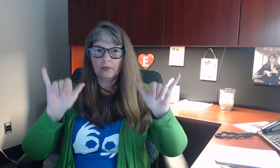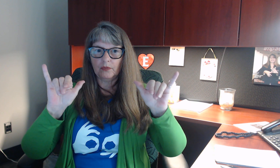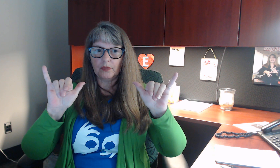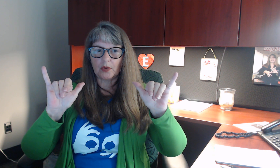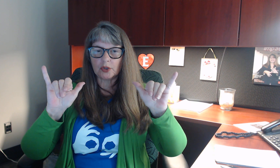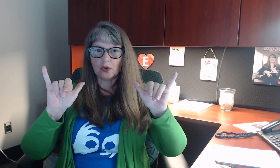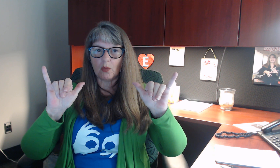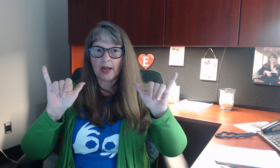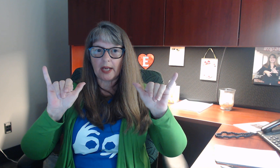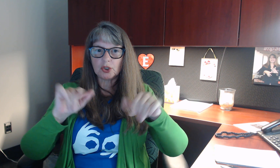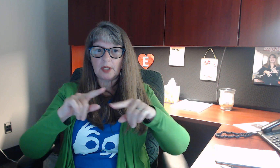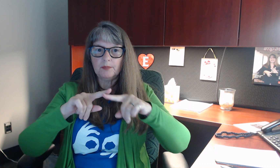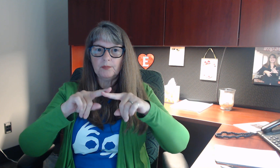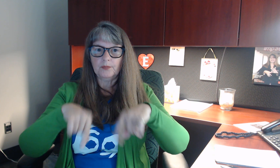Goes into a Y hand shape.